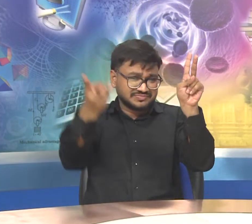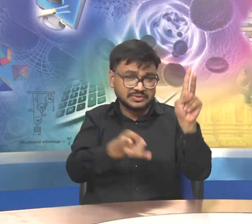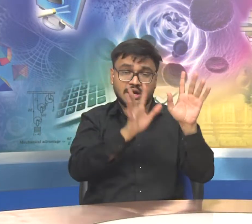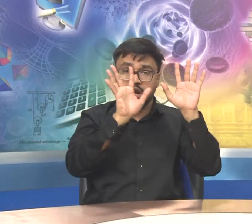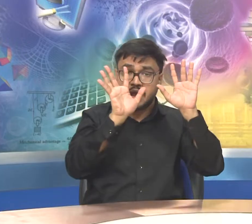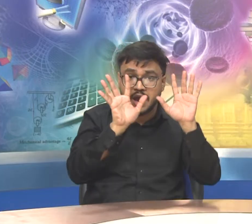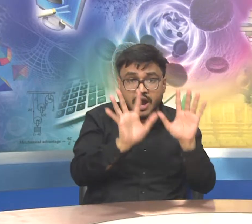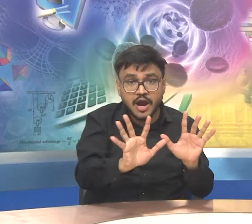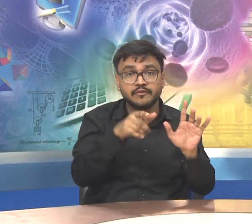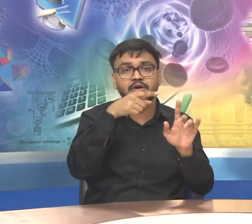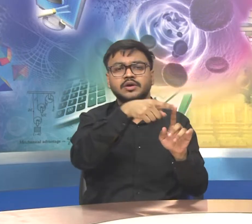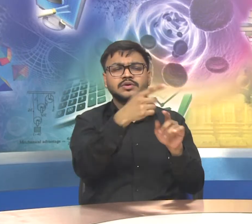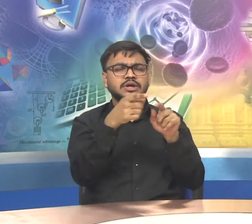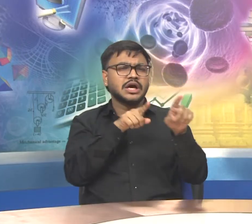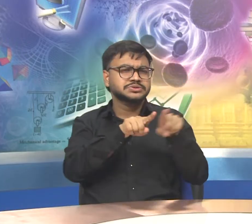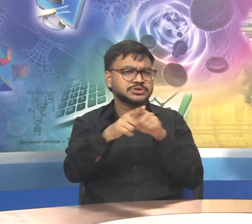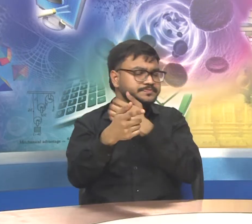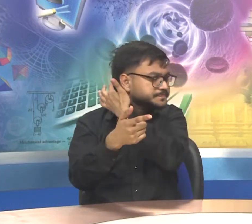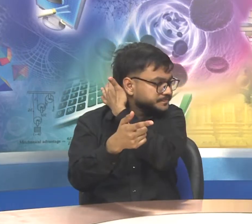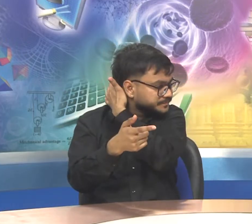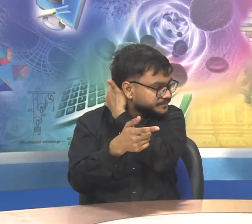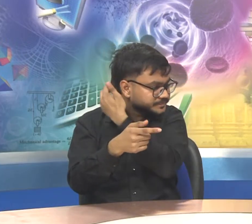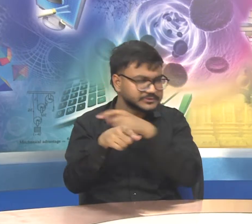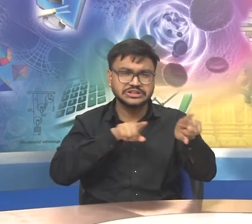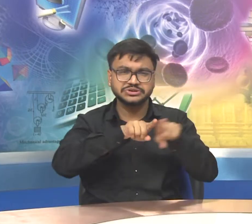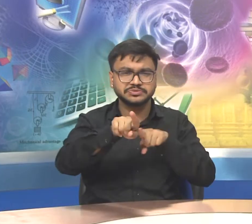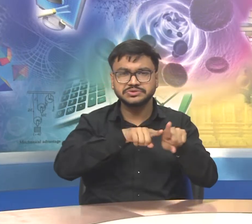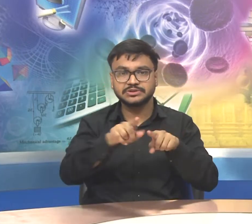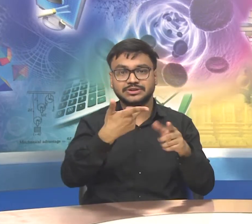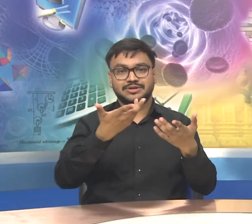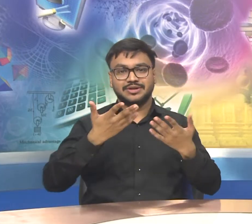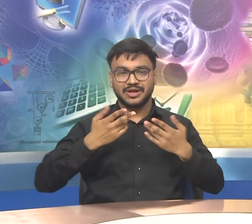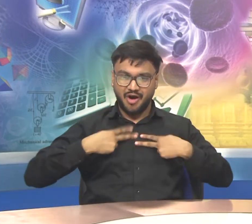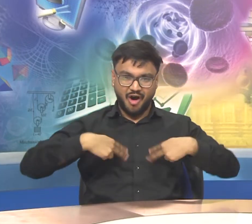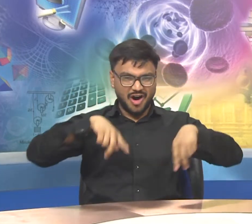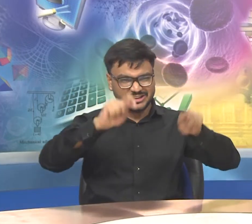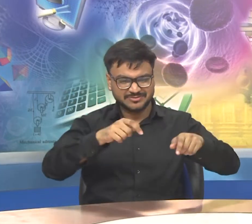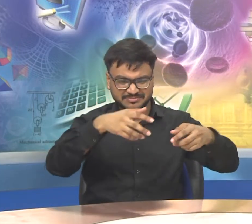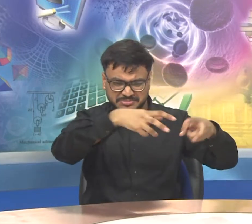First, all its decisions and judgments are cited as